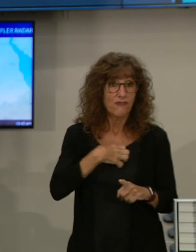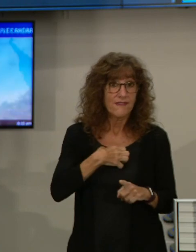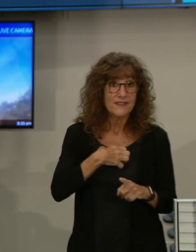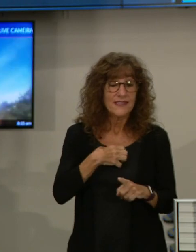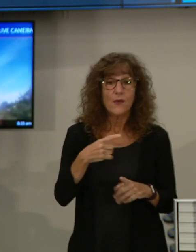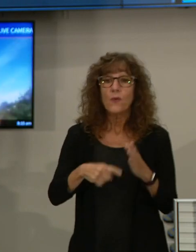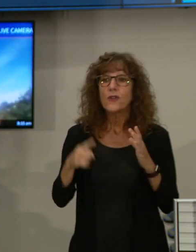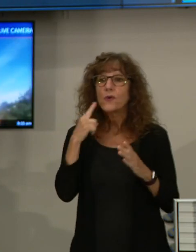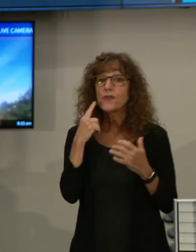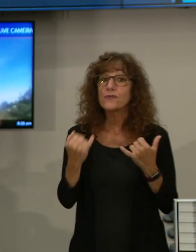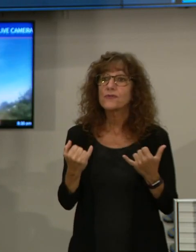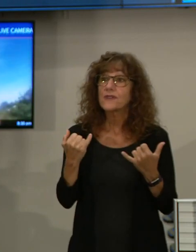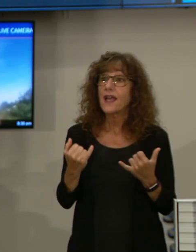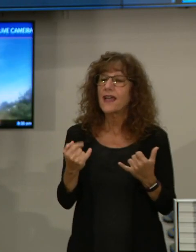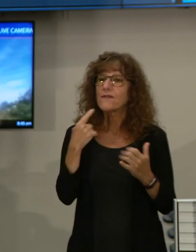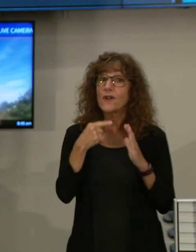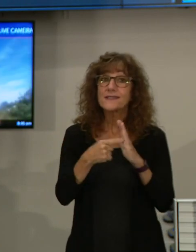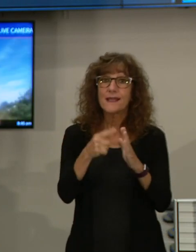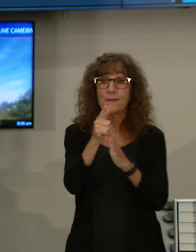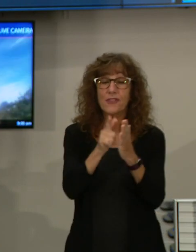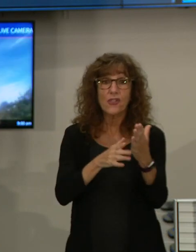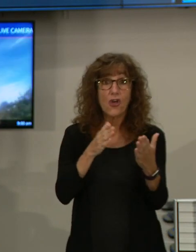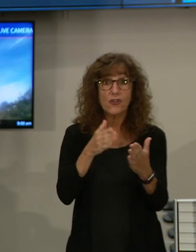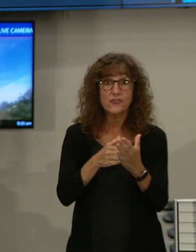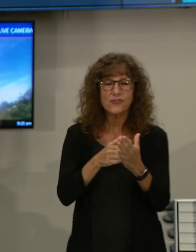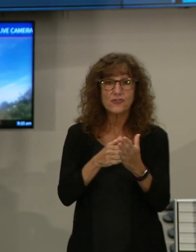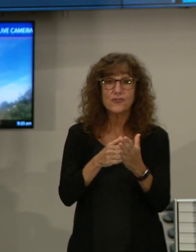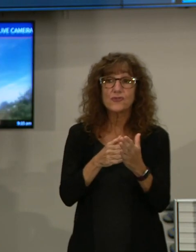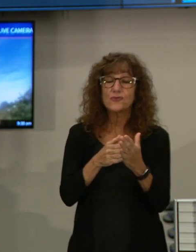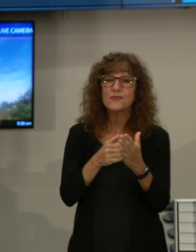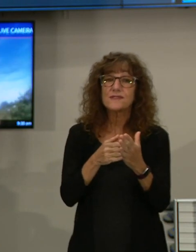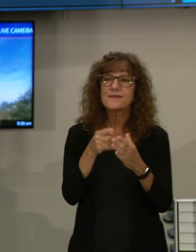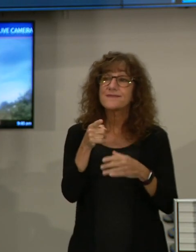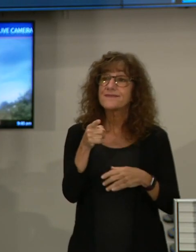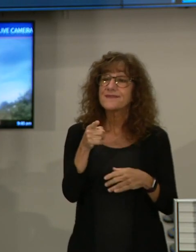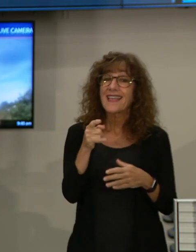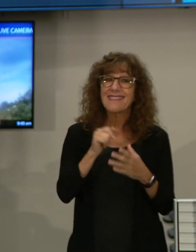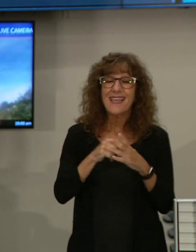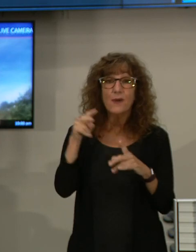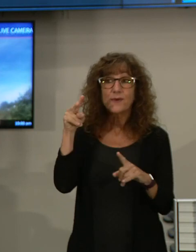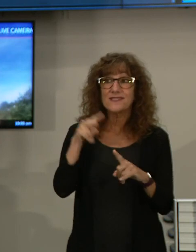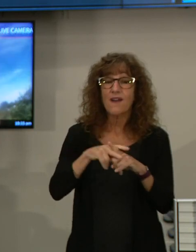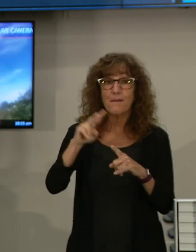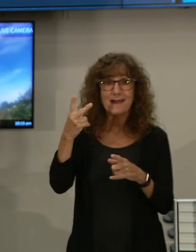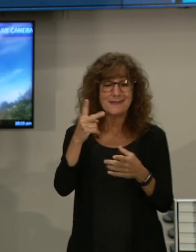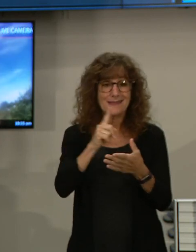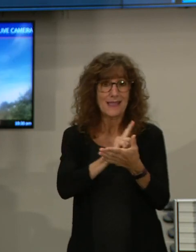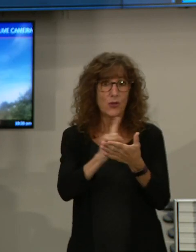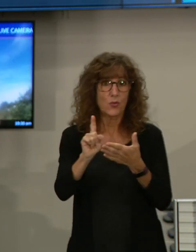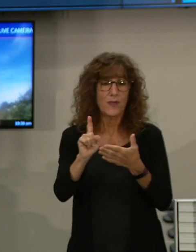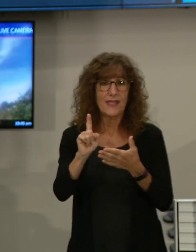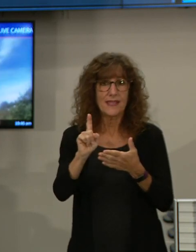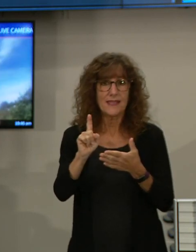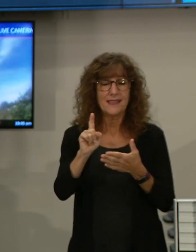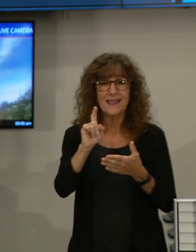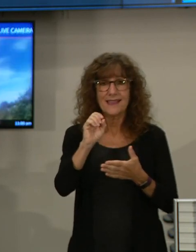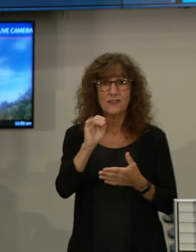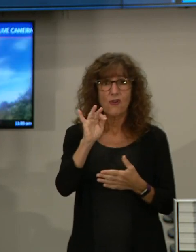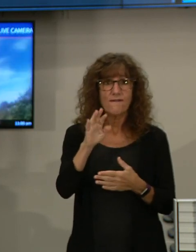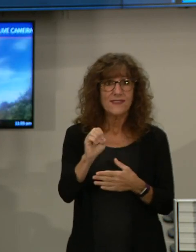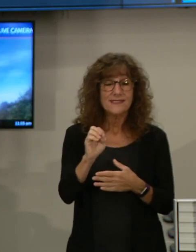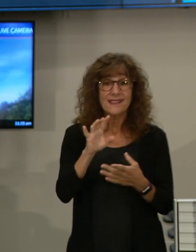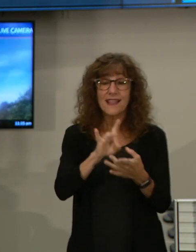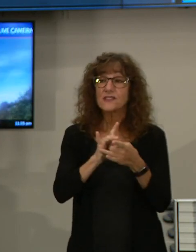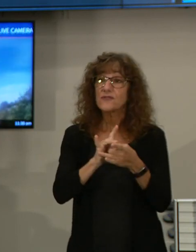here today is, for example, the Henley assault lawsuit was filed my second week in office. And it was relating